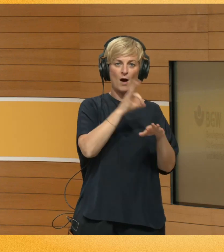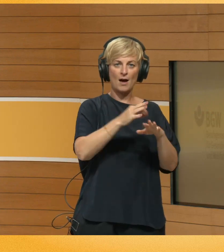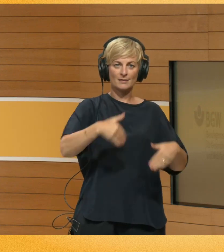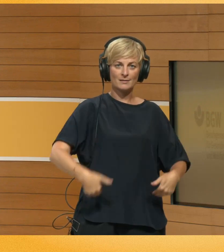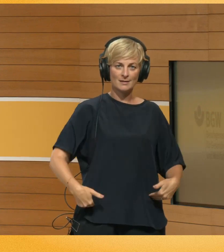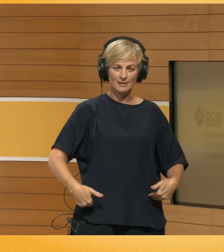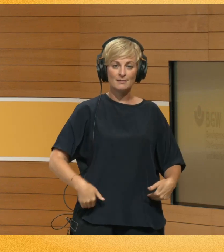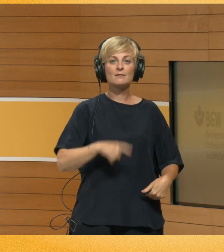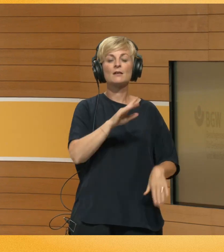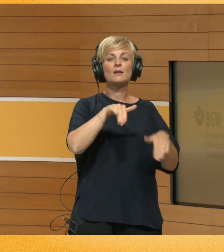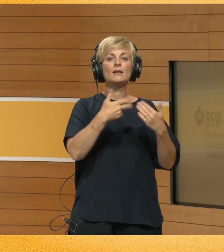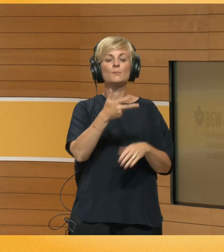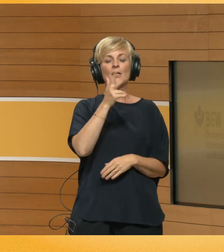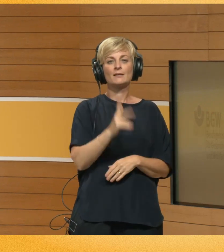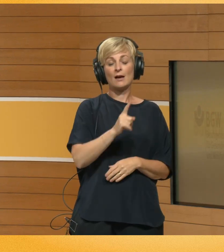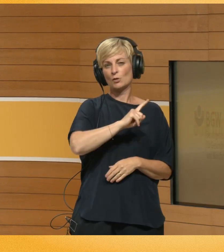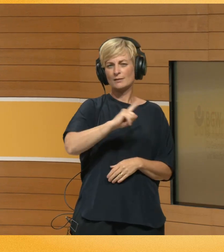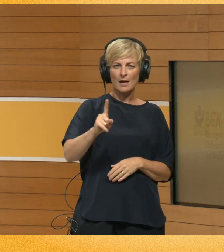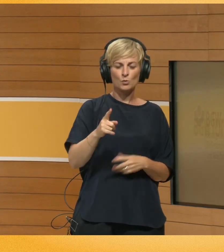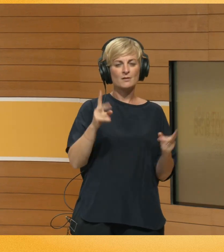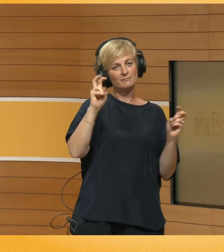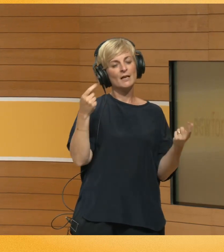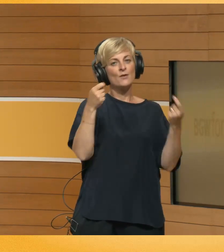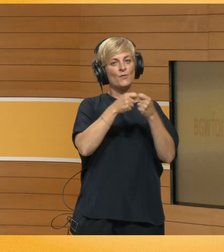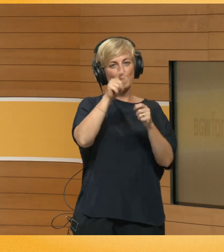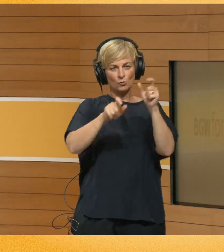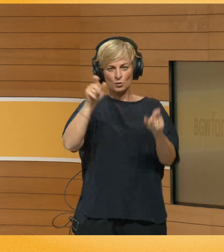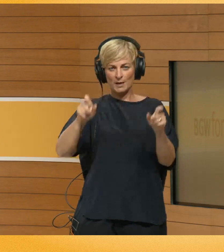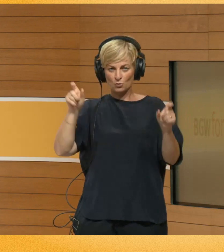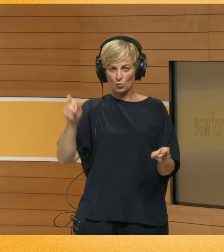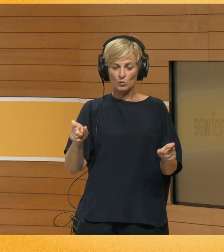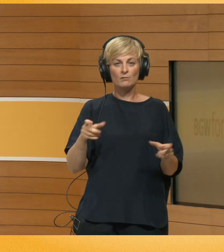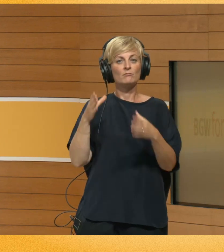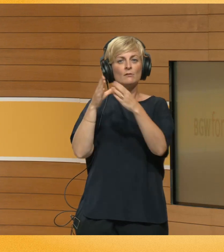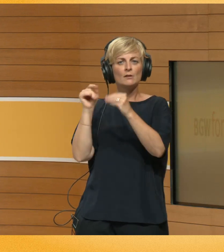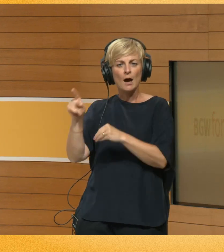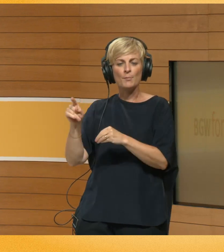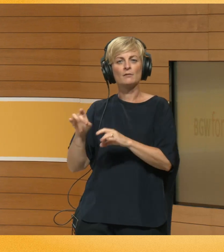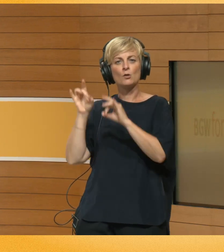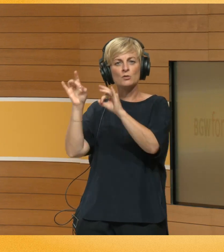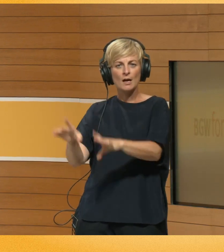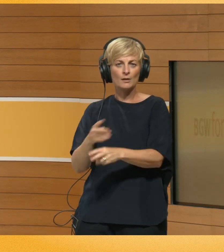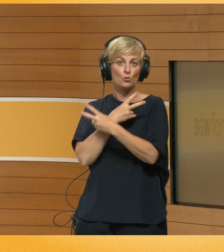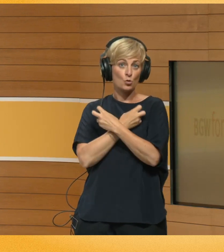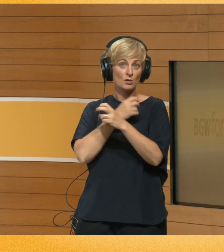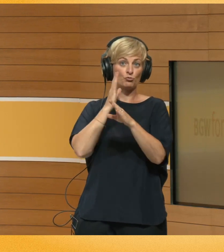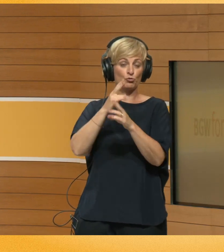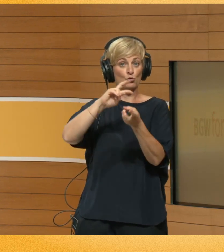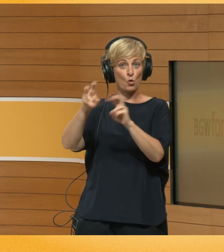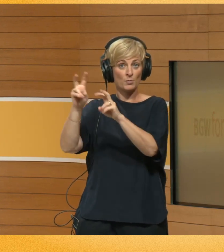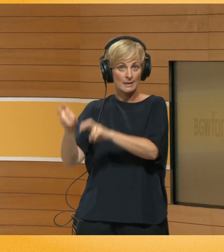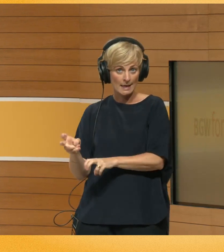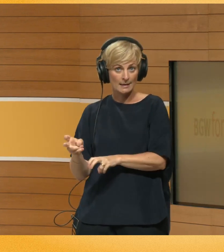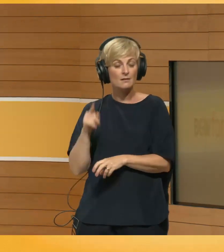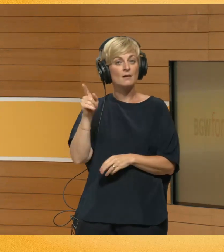model with the likes of Japan, Australia, Austria, various different countries that are joining the alliance. Our